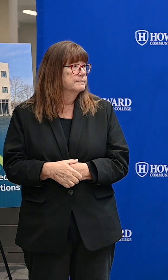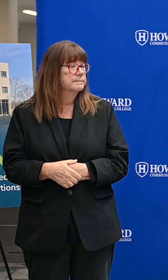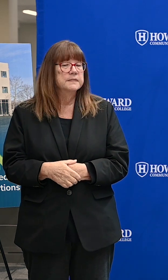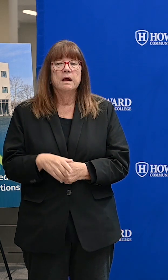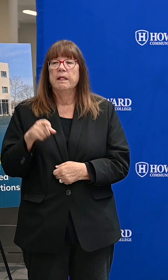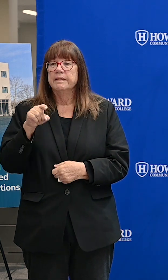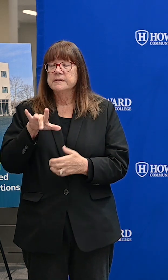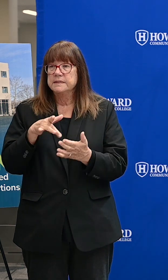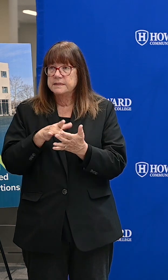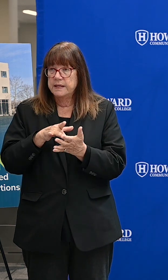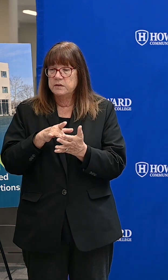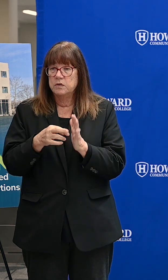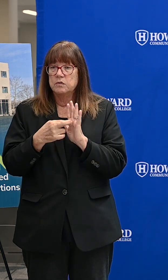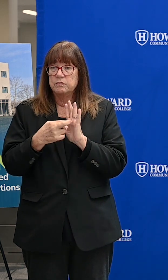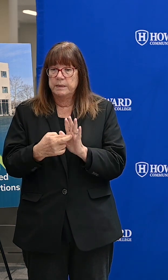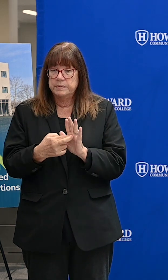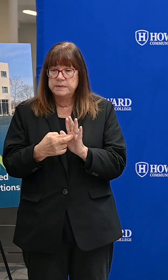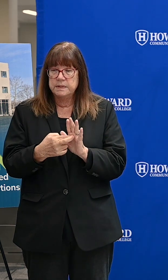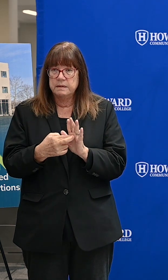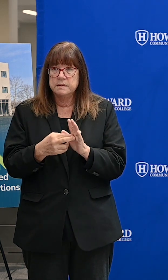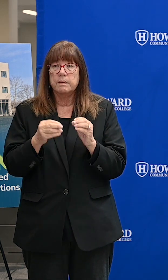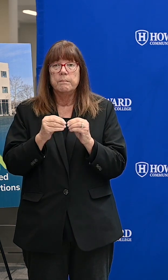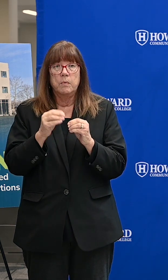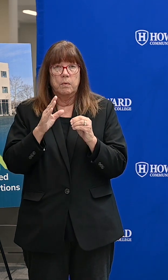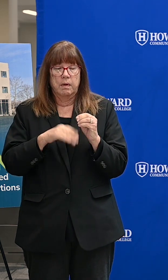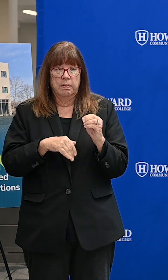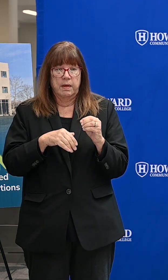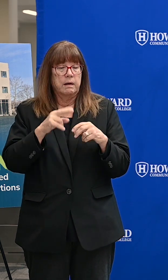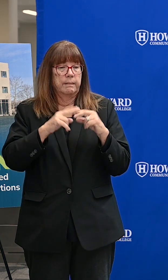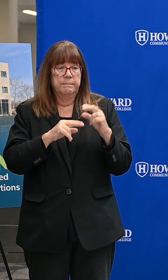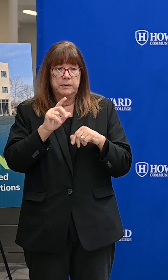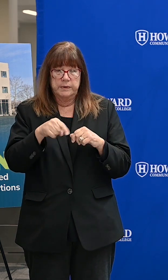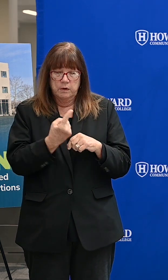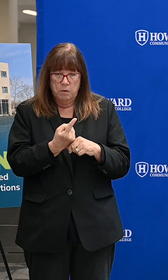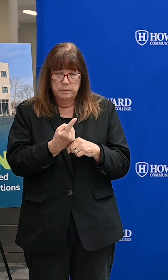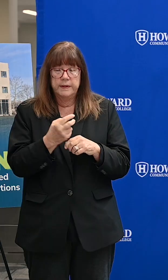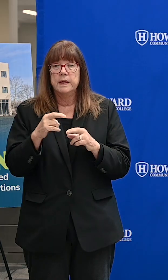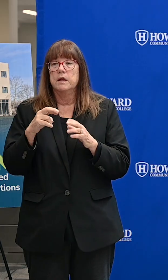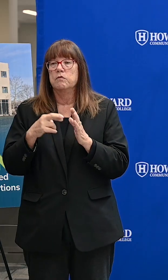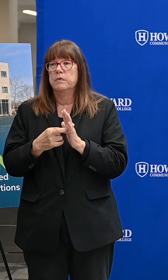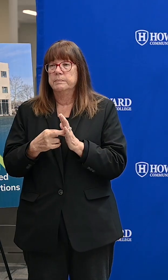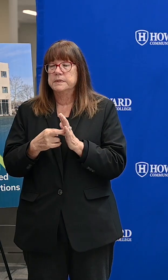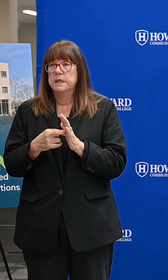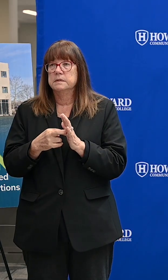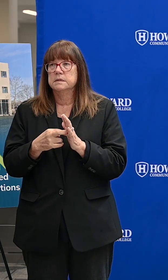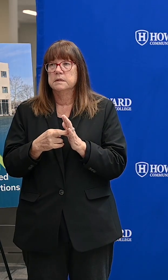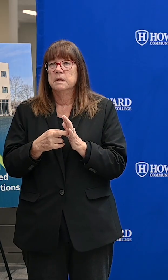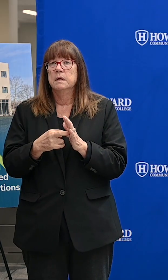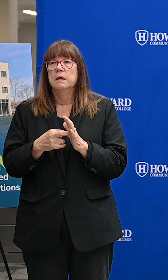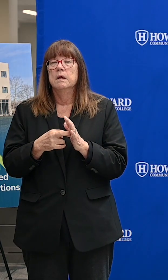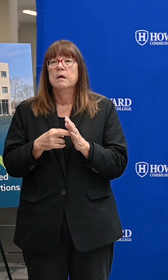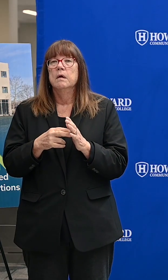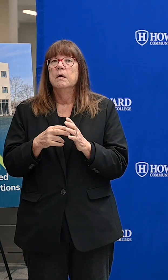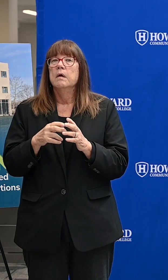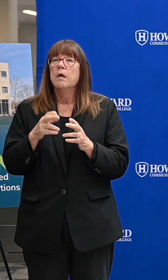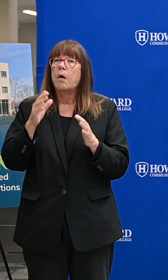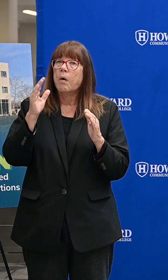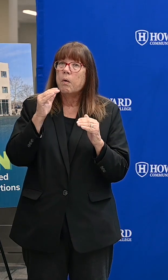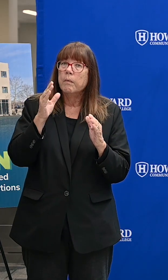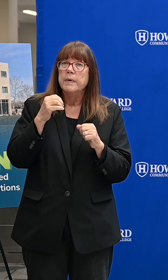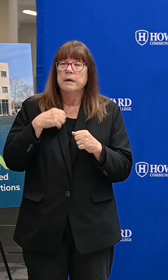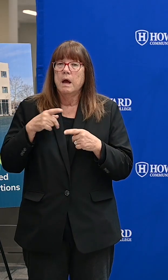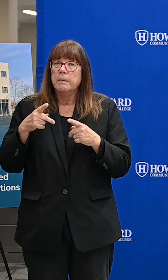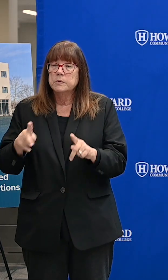This center represents more than just a building. It represents its hope and